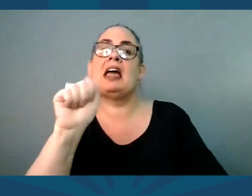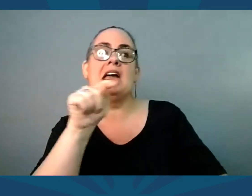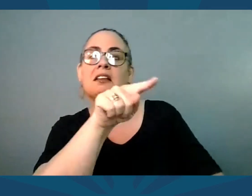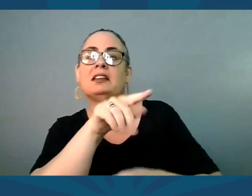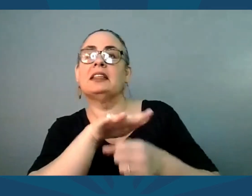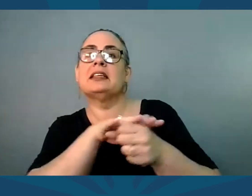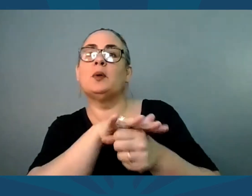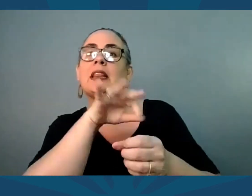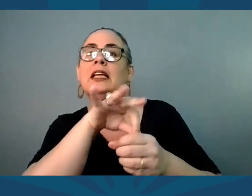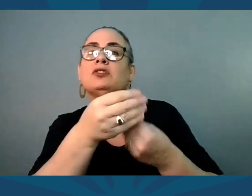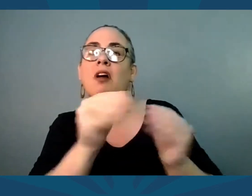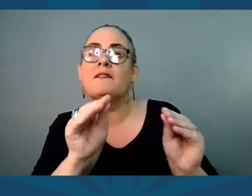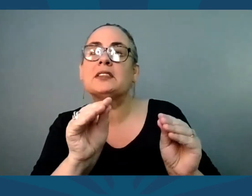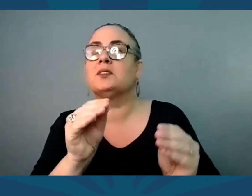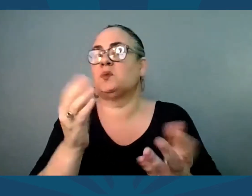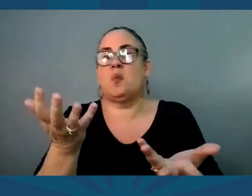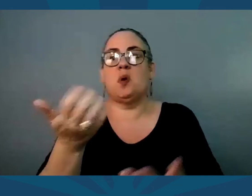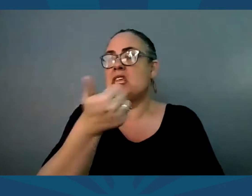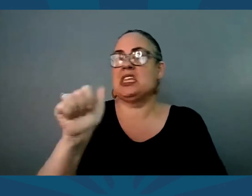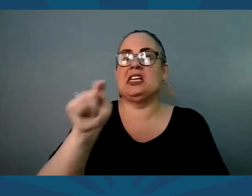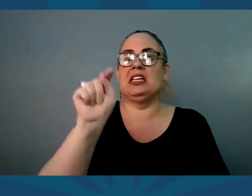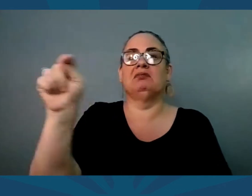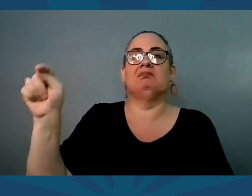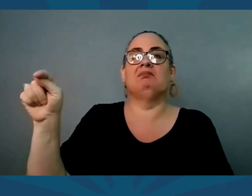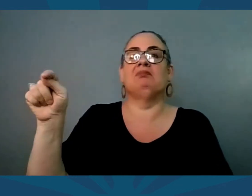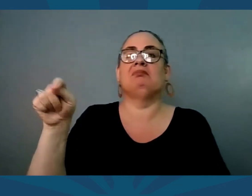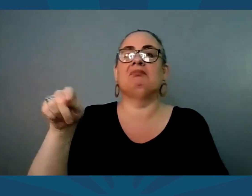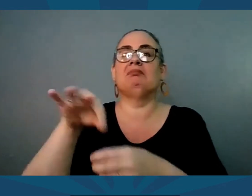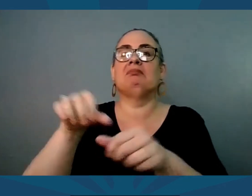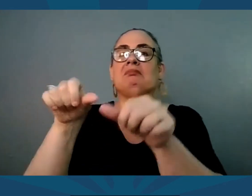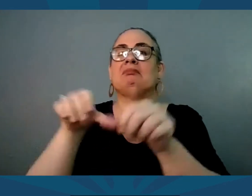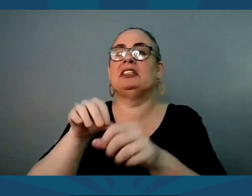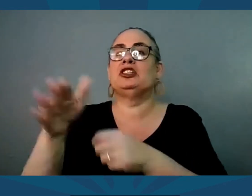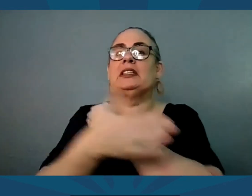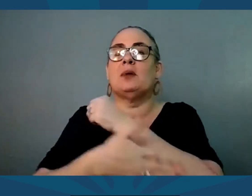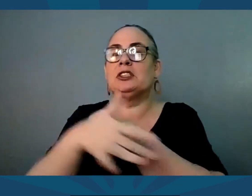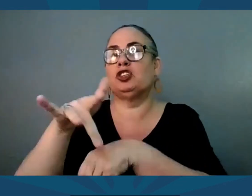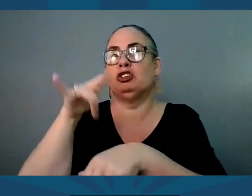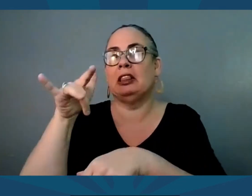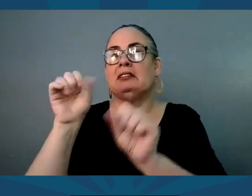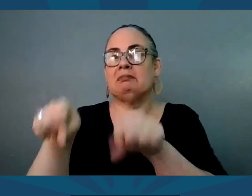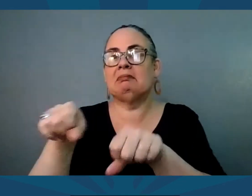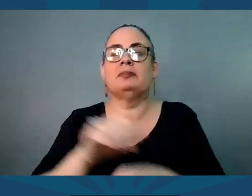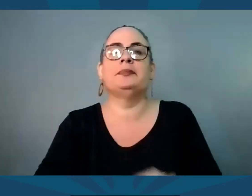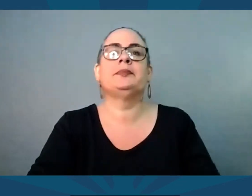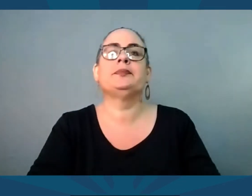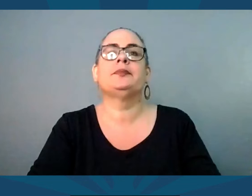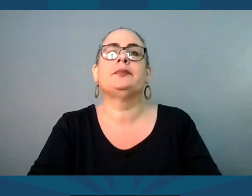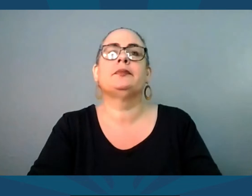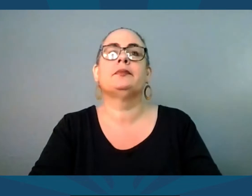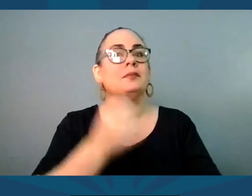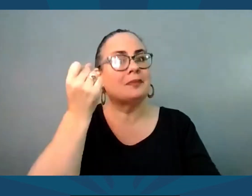Voters may vote early in person at the county elections office or at any early voting site in their